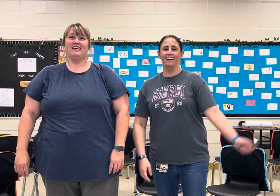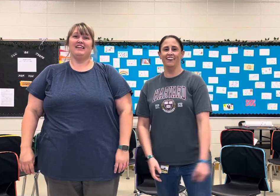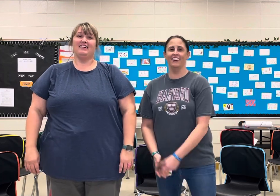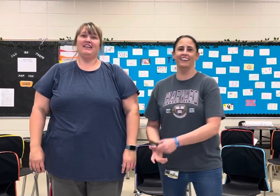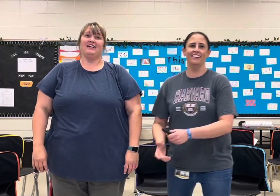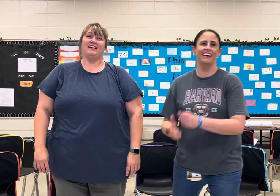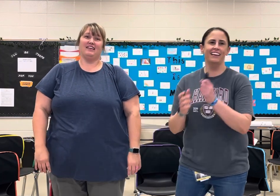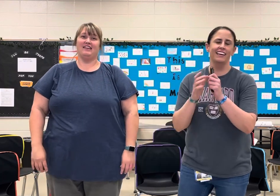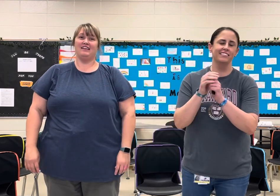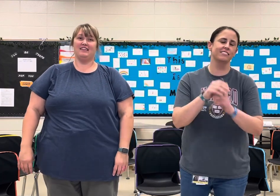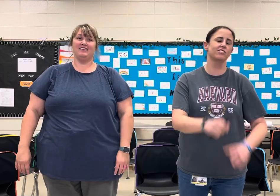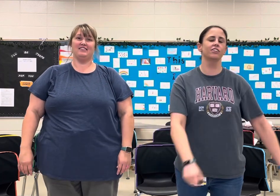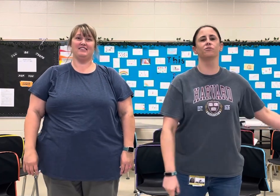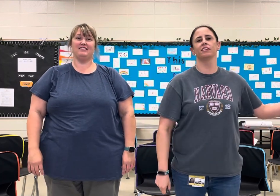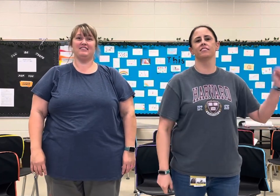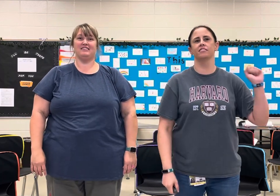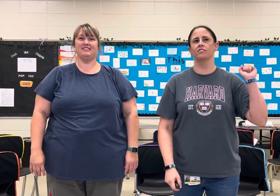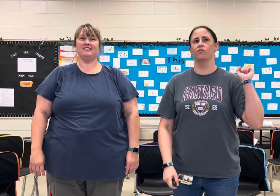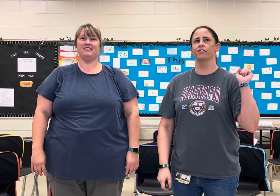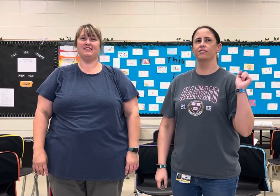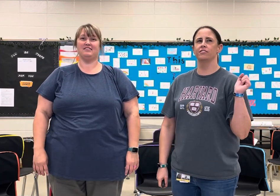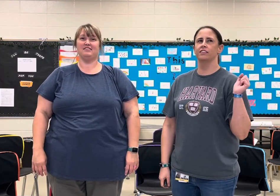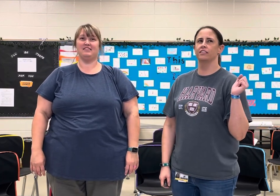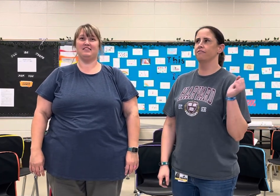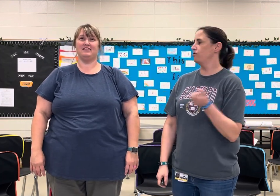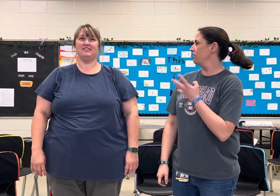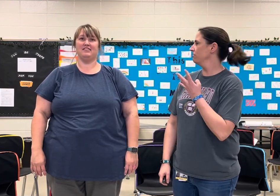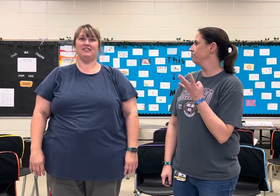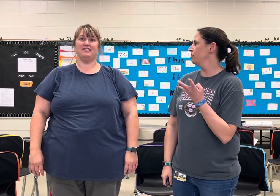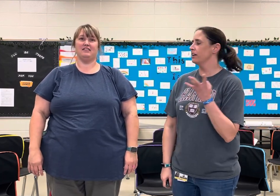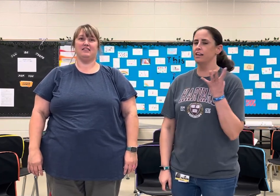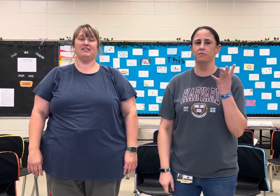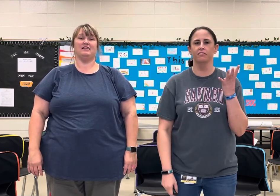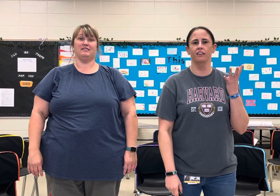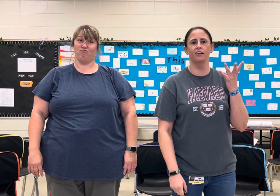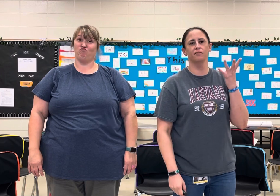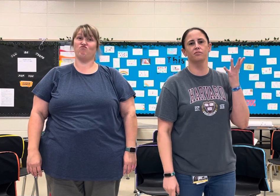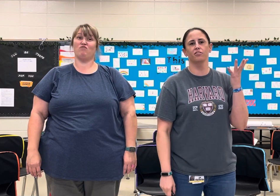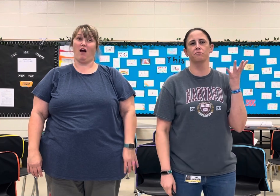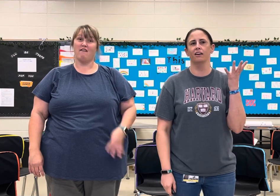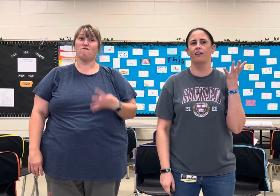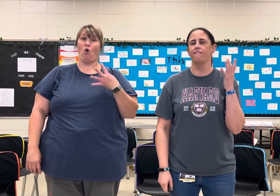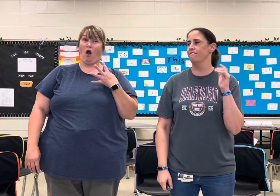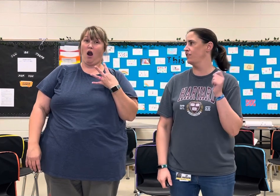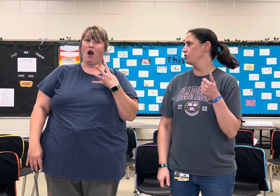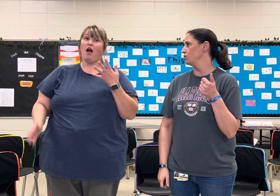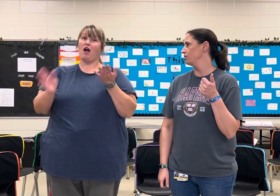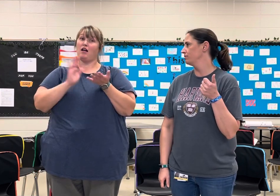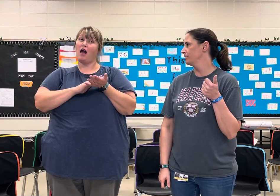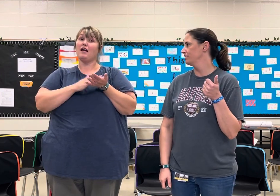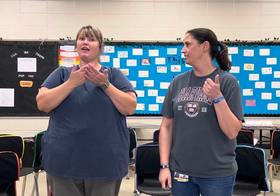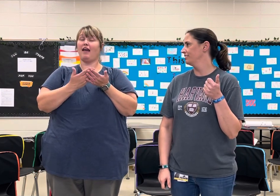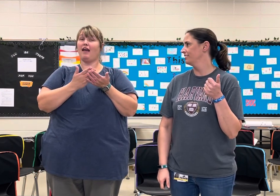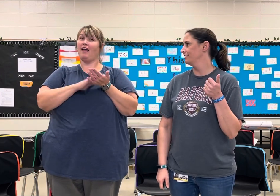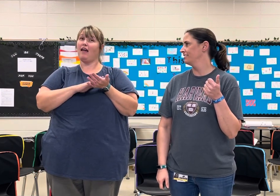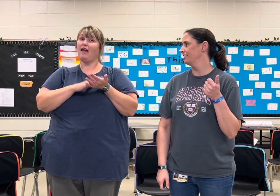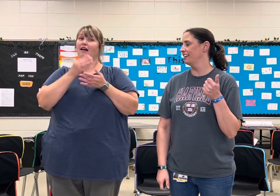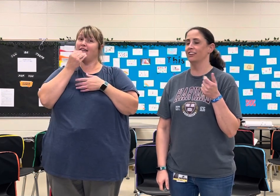Alright, hey ASL 2, this is your Unit 4 vocab. Talking about food and